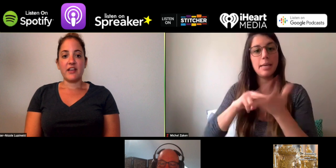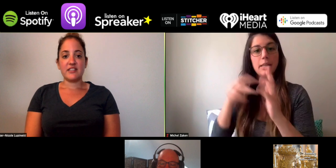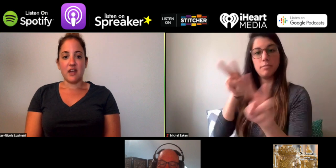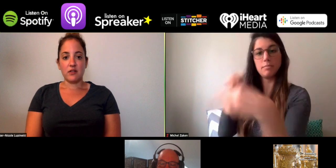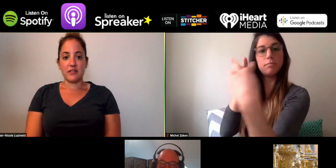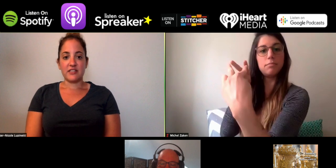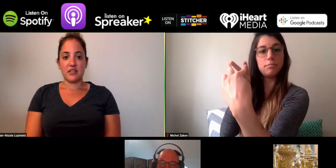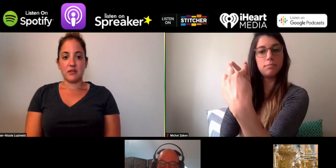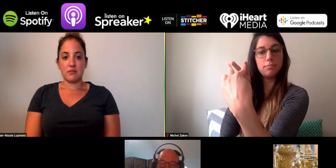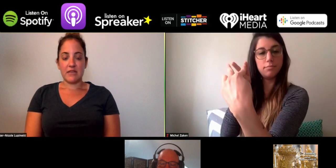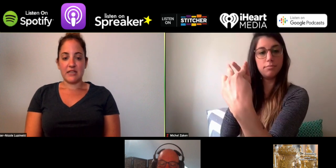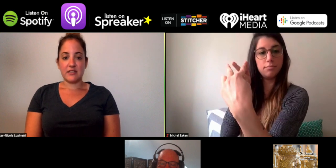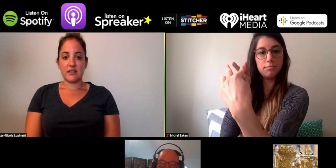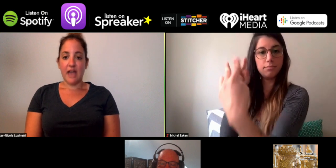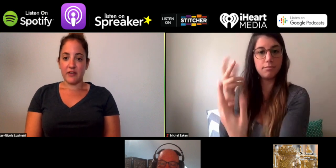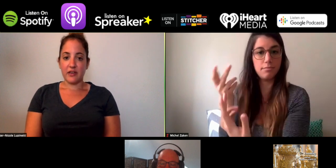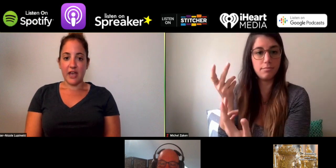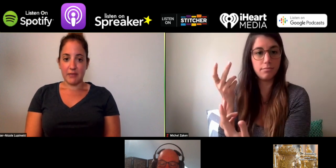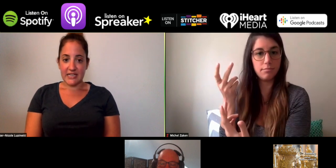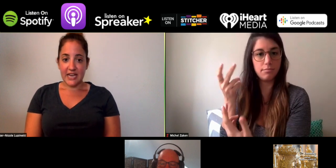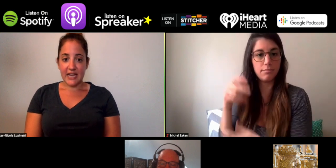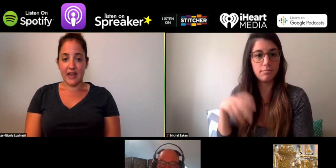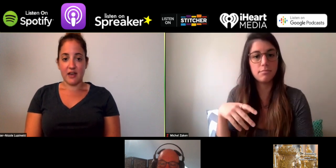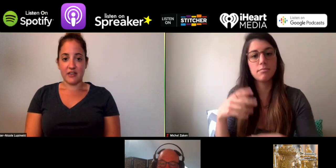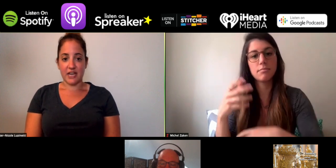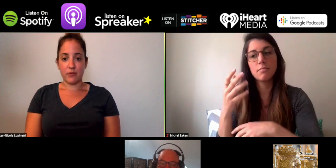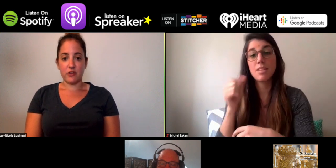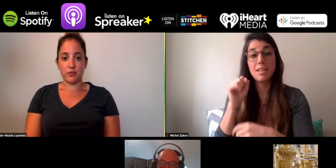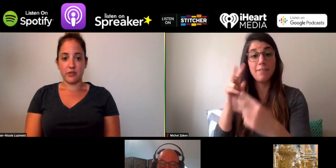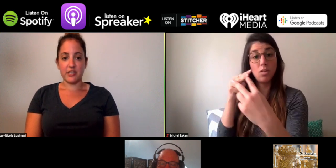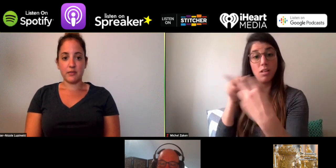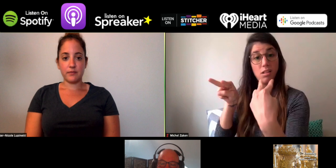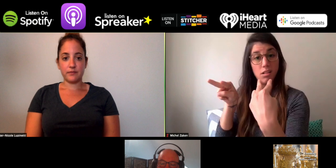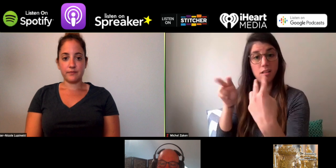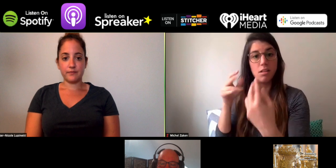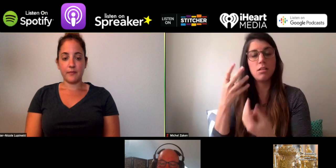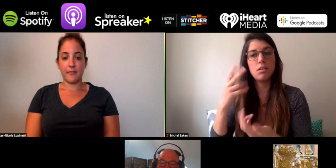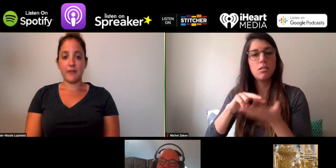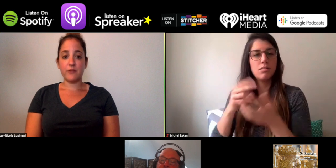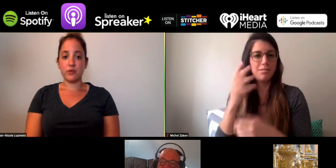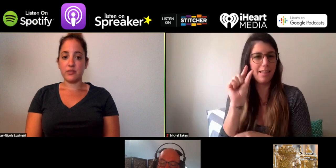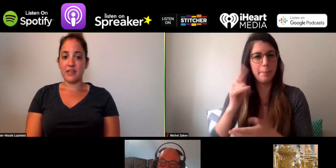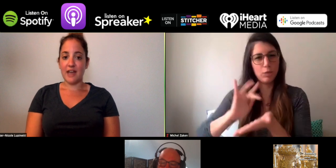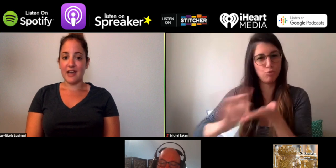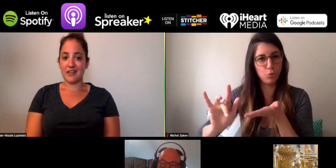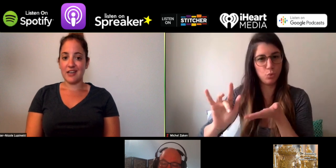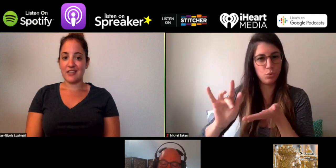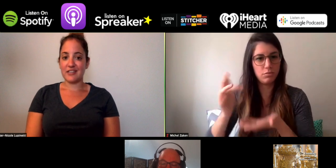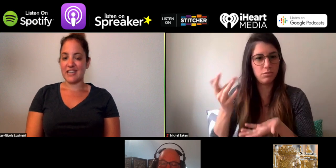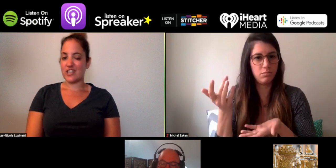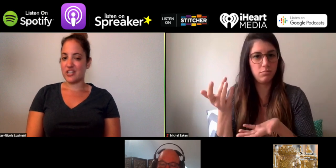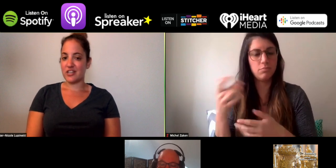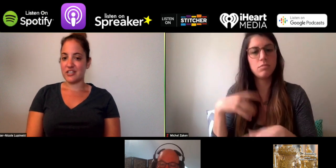For ASL, listening means having and maintaining eye contact with the other person. If you lose that eye